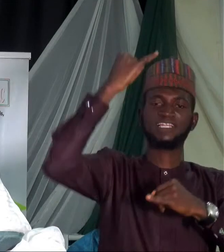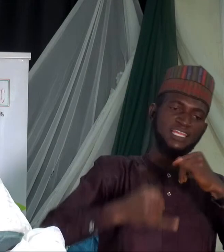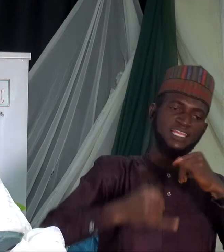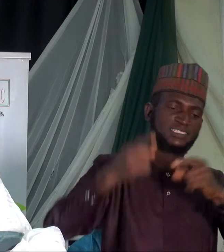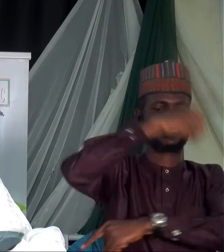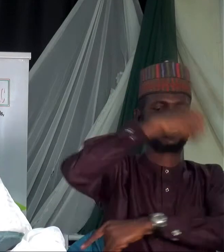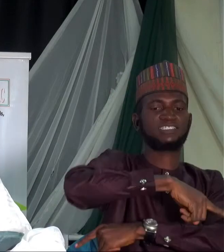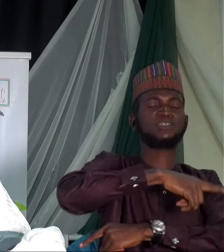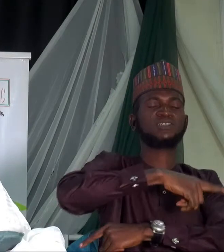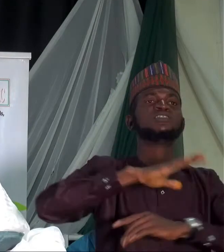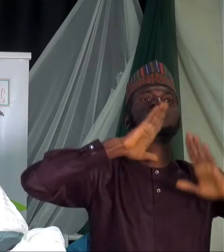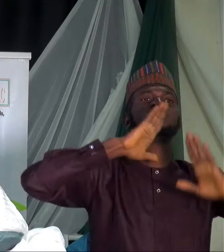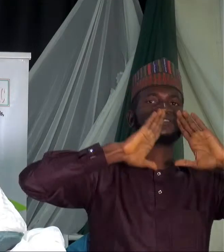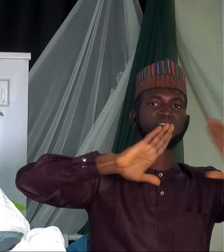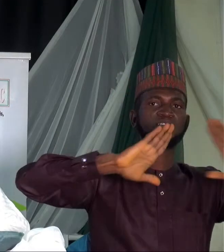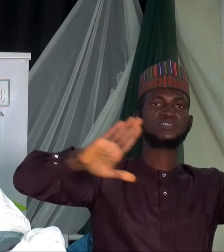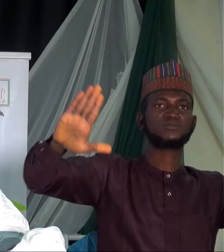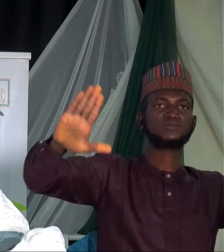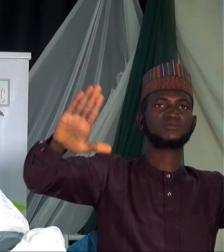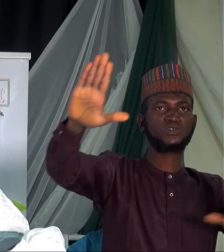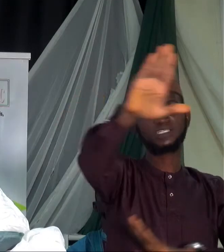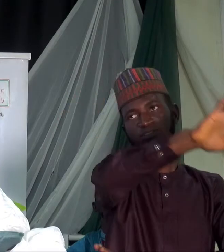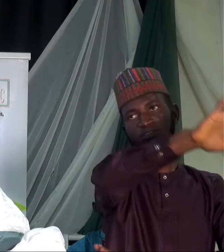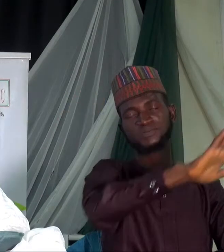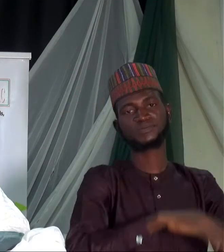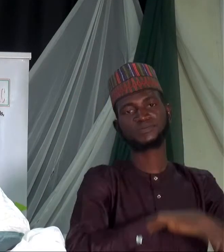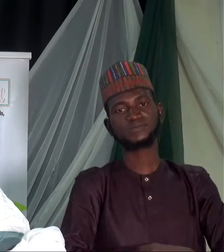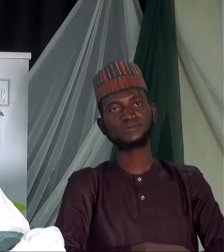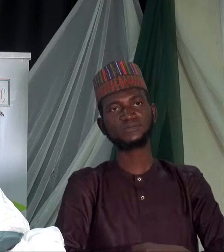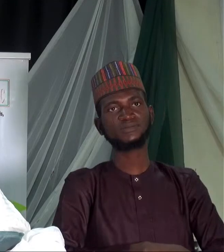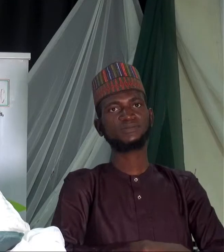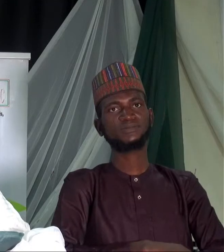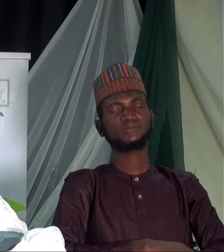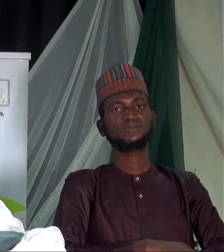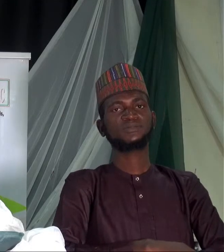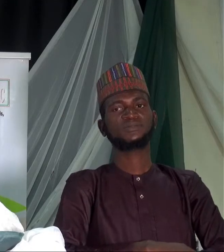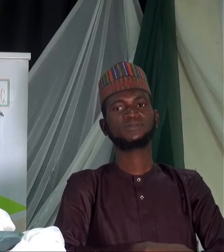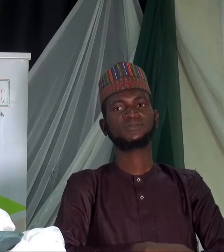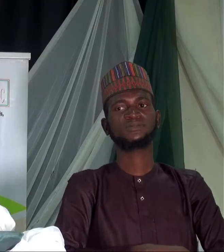Assalamu alaikum wa rahmatullahi wa